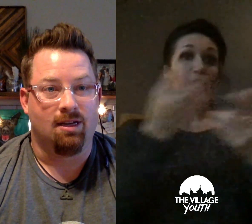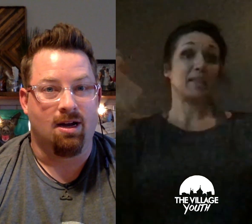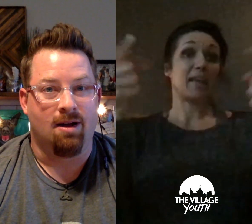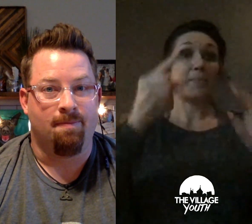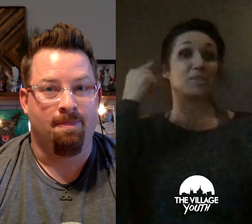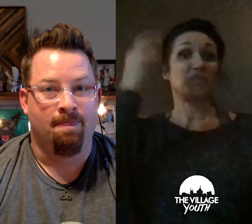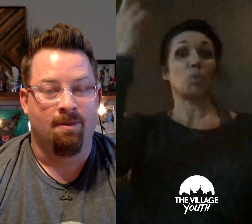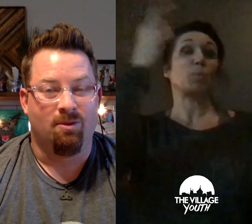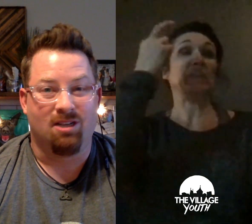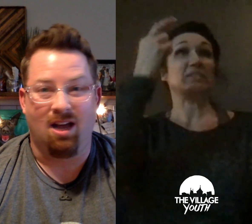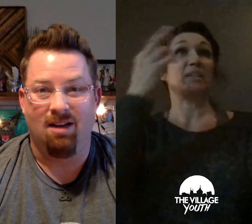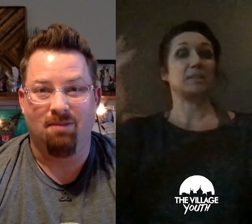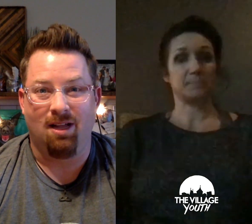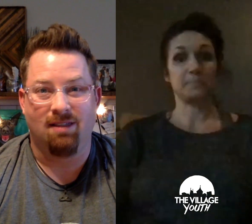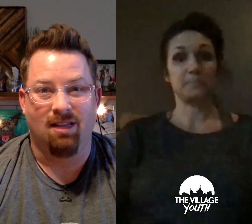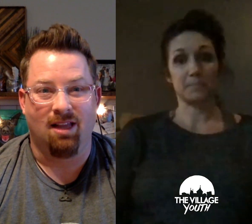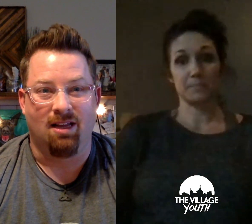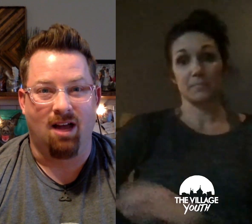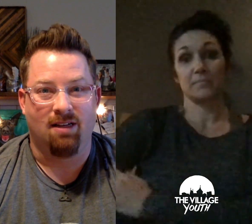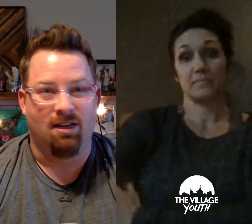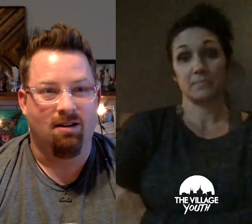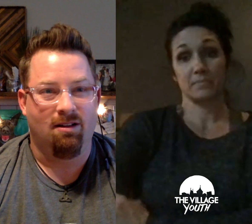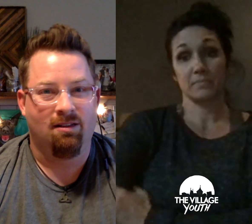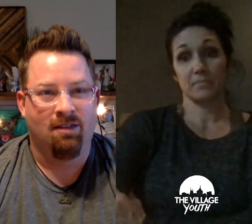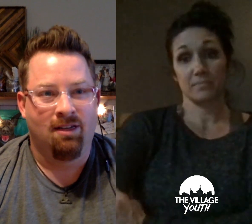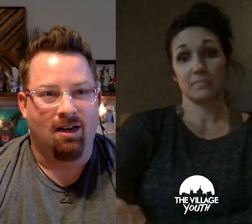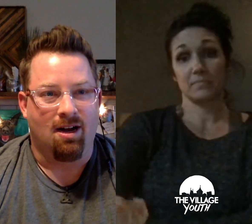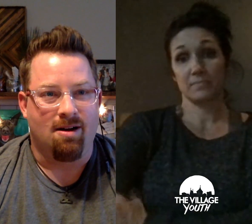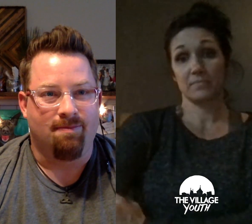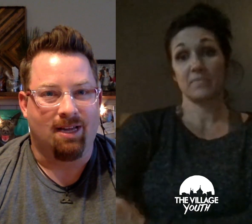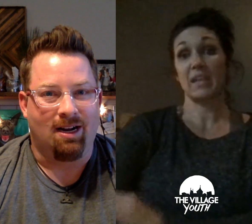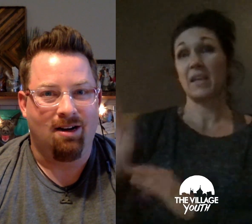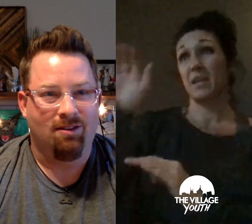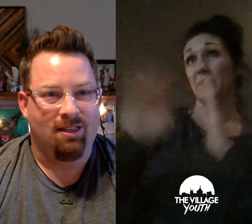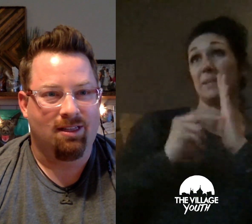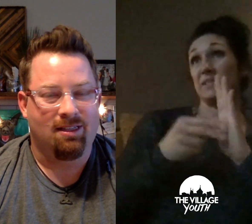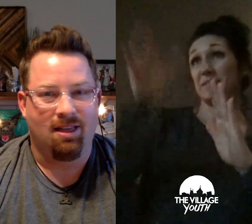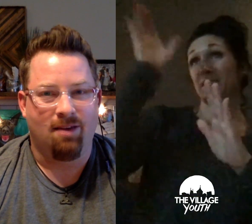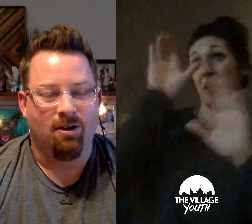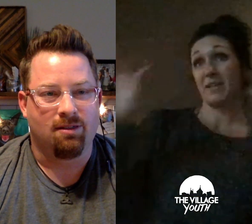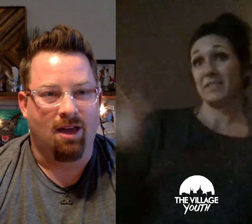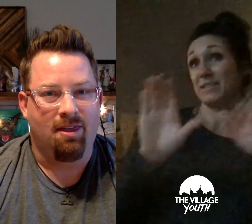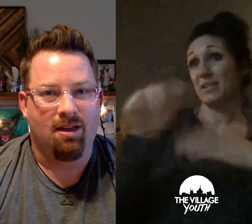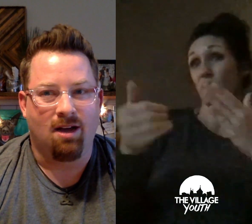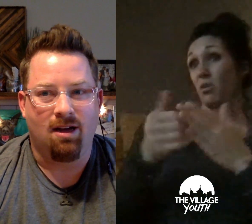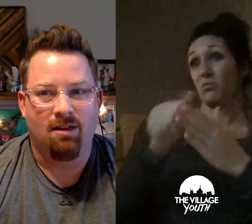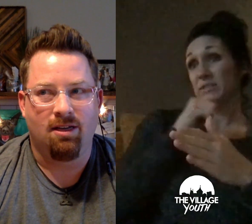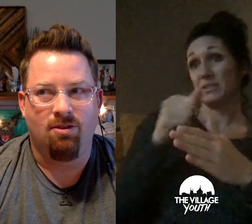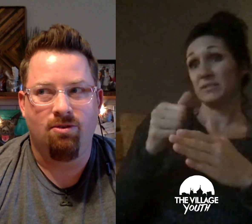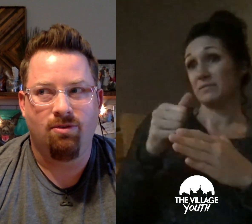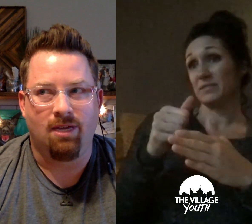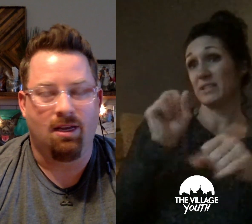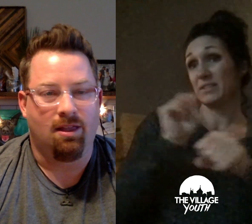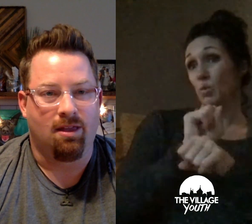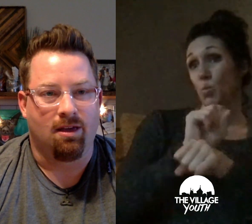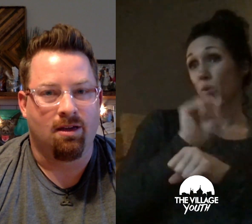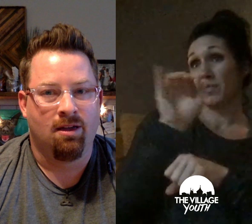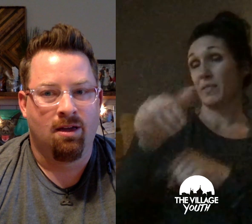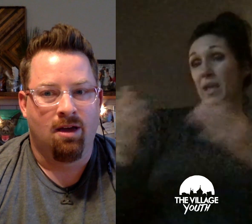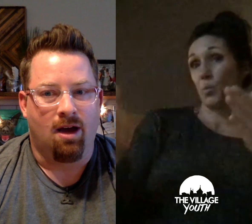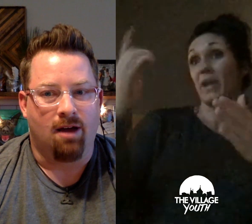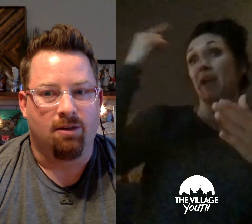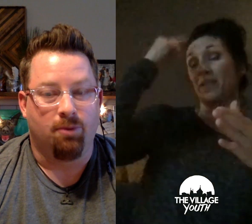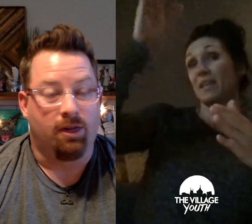reason, which kind of implies that like God did it all. No. And I don't think that's how that works. I think God can use